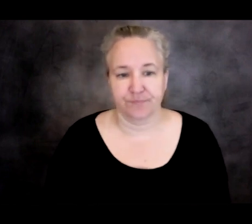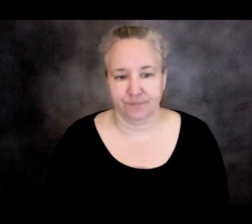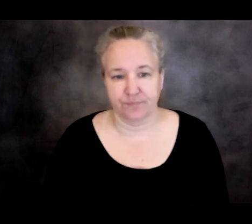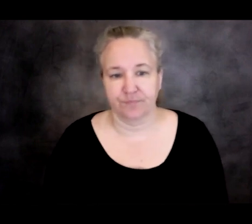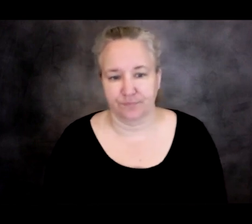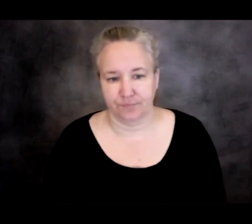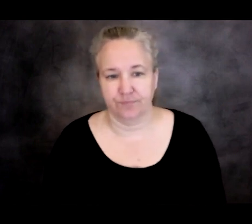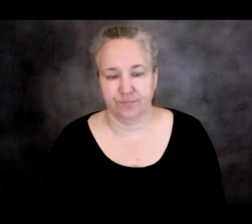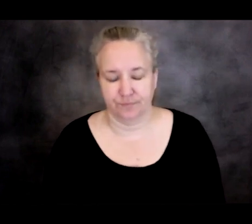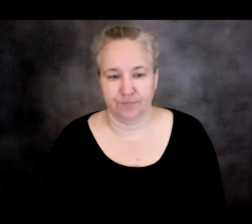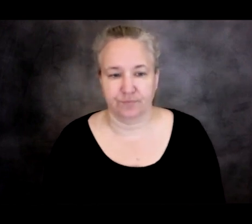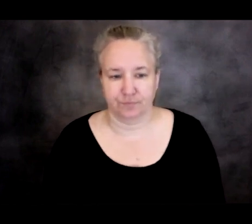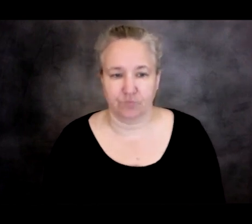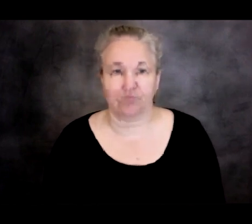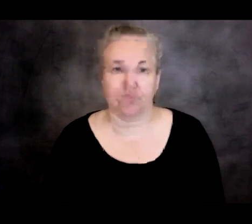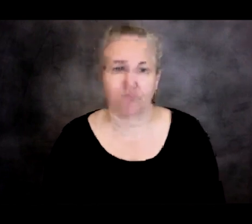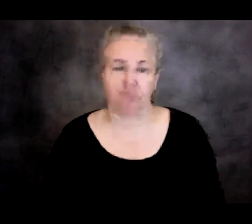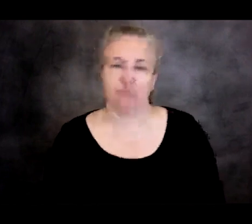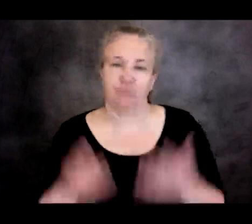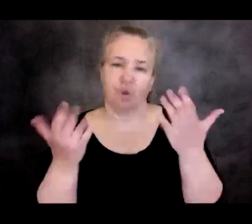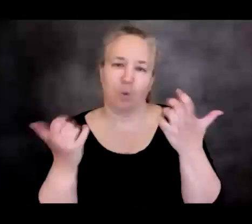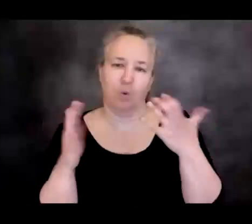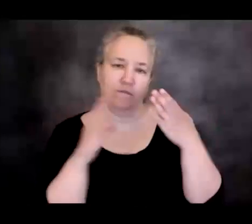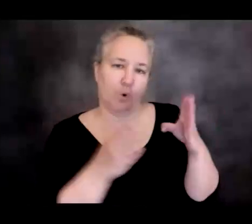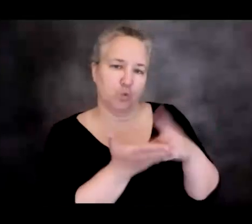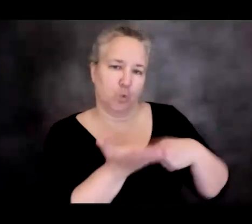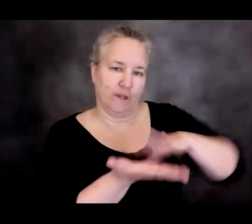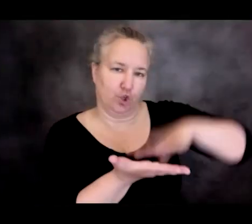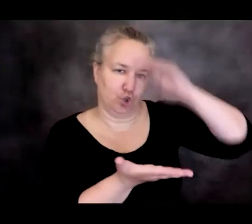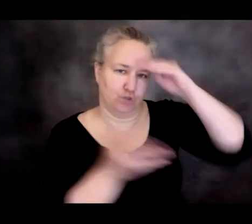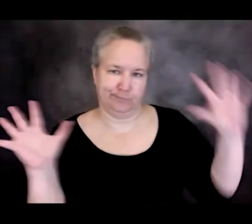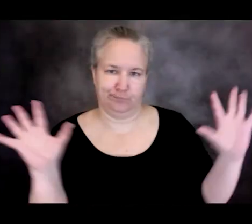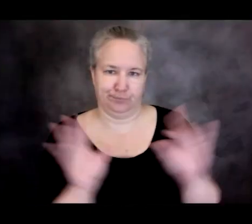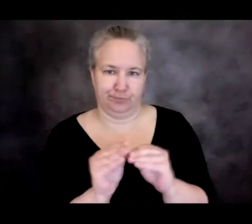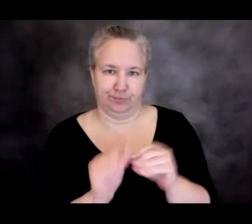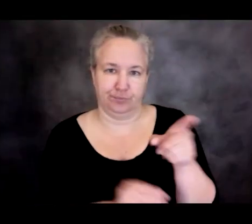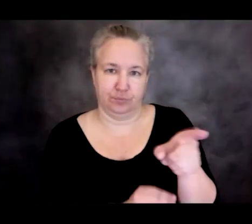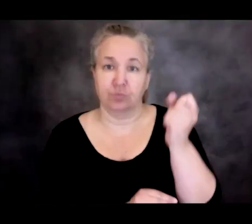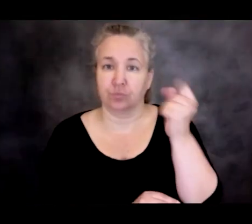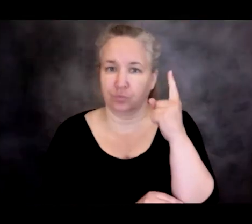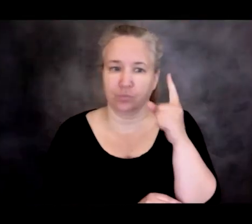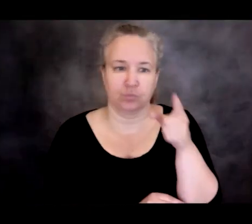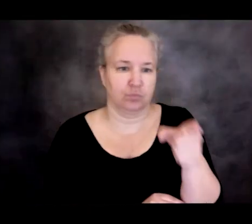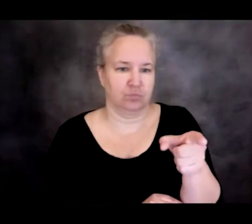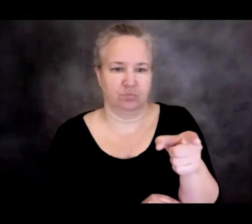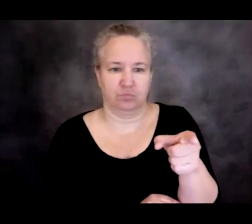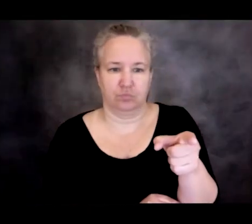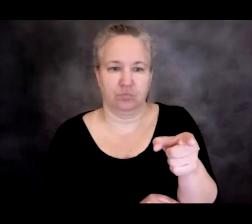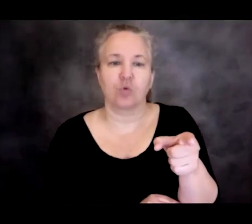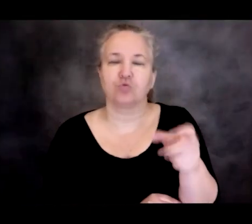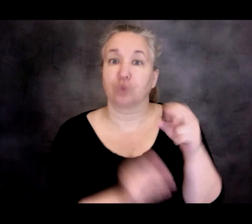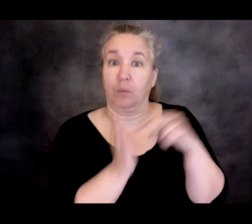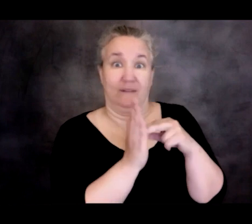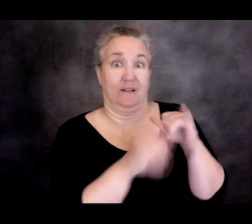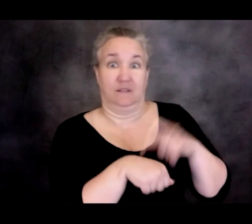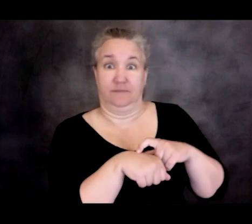And so I want to go to what we learned. And again, this is really just months after the